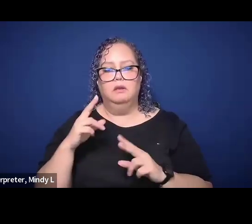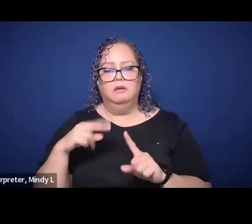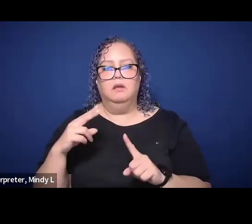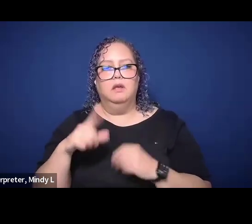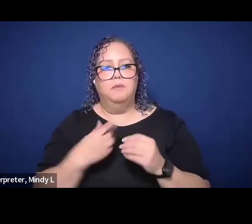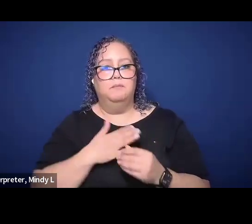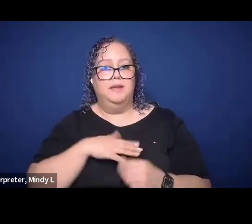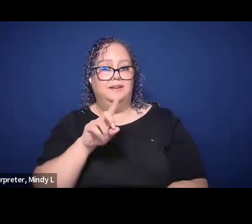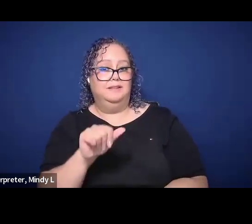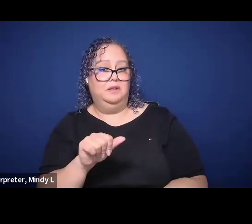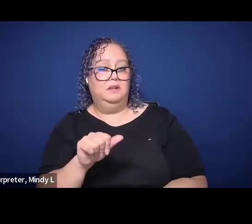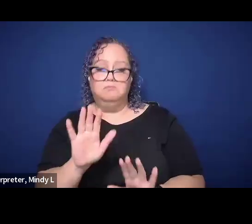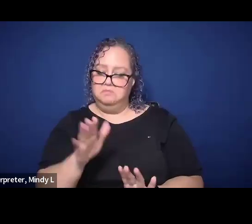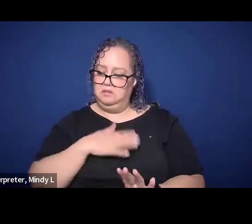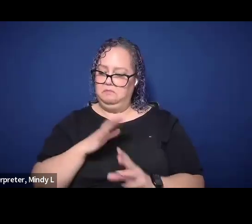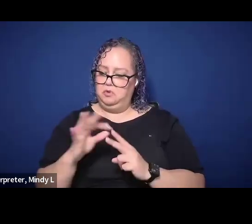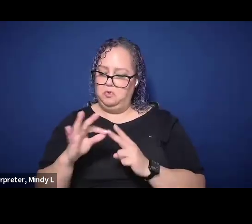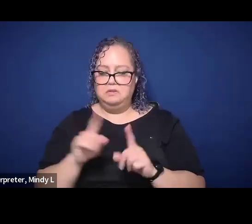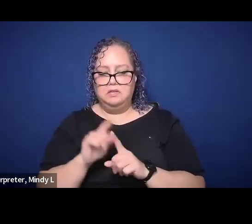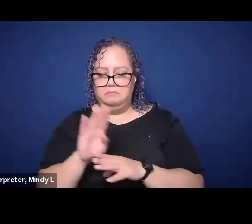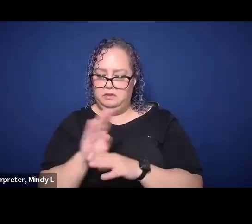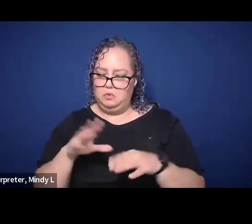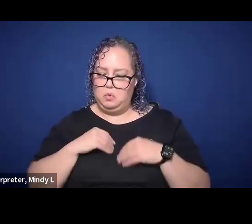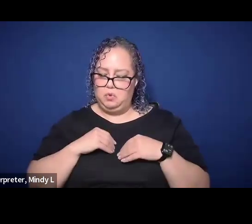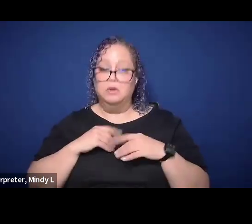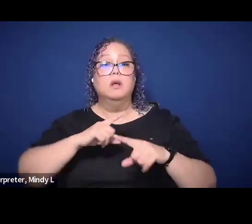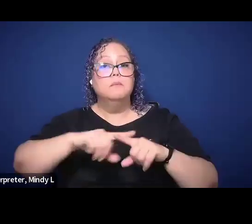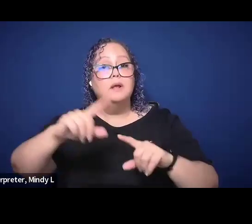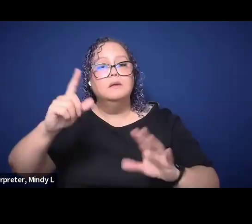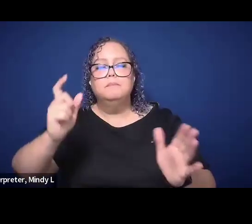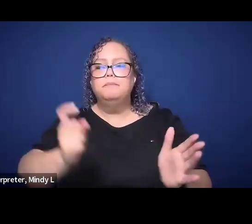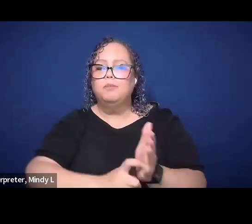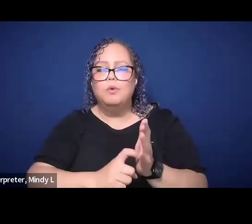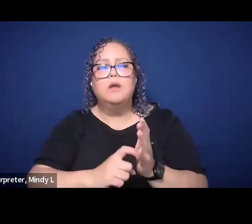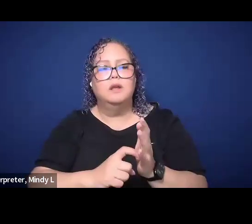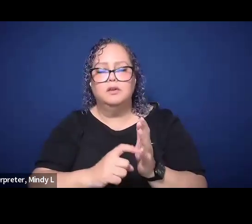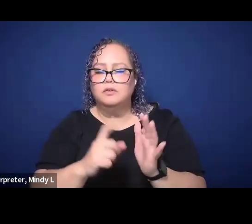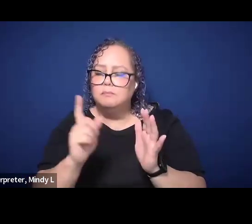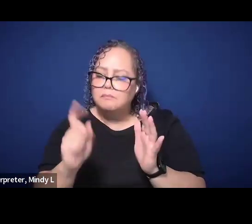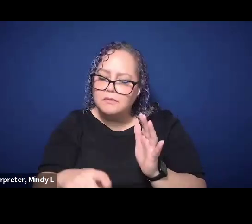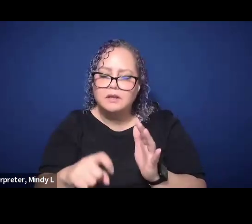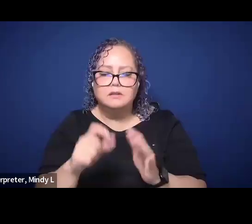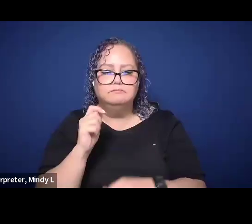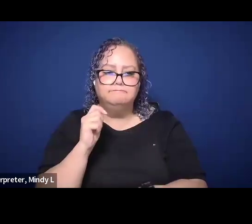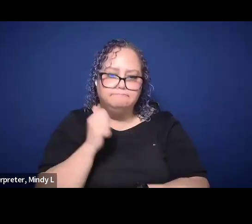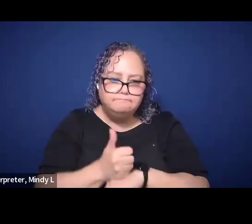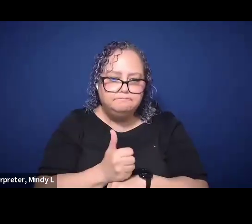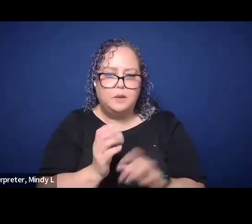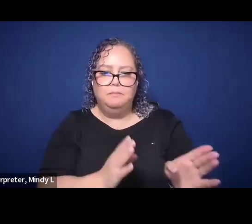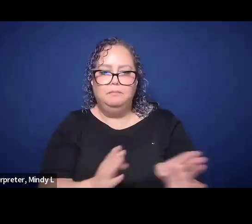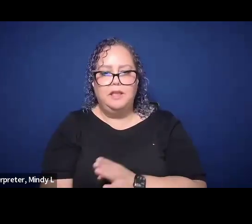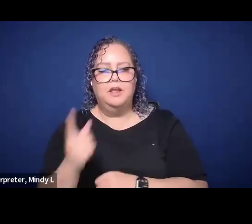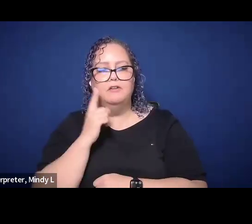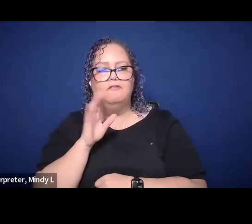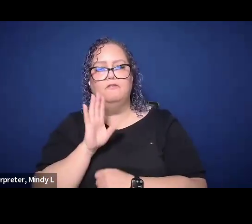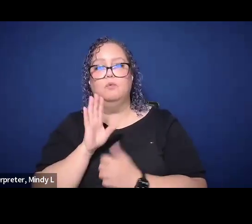owner. But you have to have a plan for those bare minimum days where all you can do is what you're able to do from your